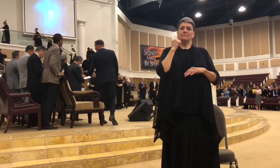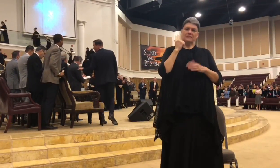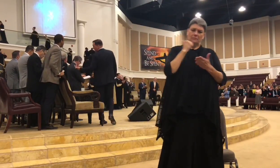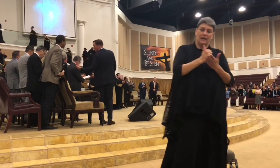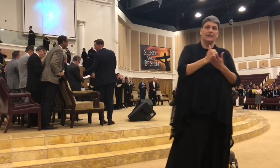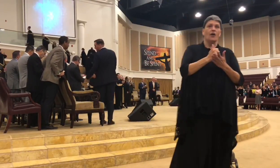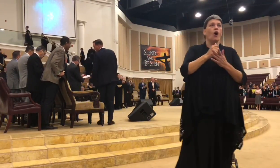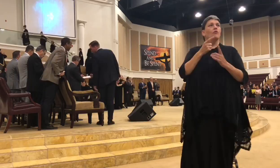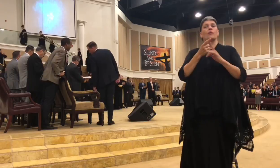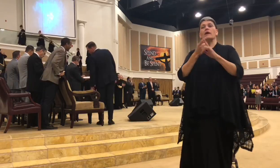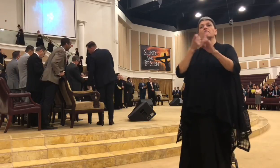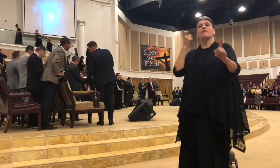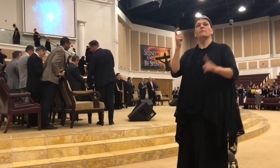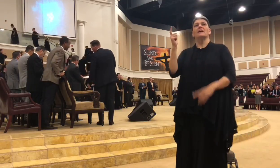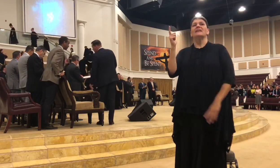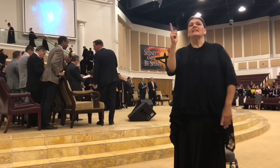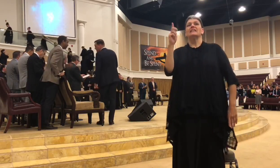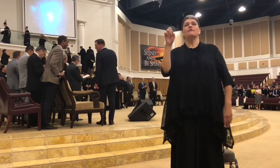Liverpool, England.